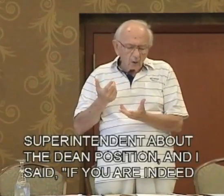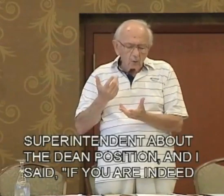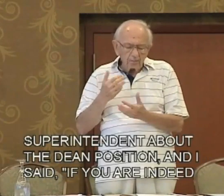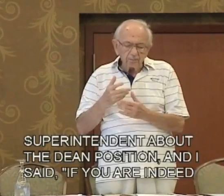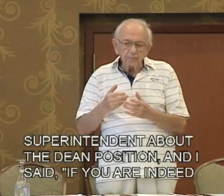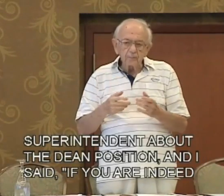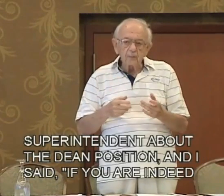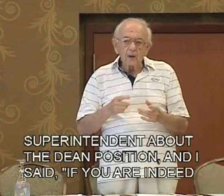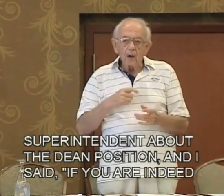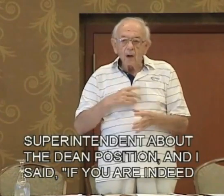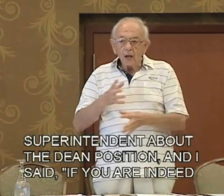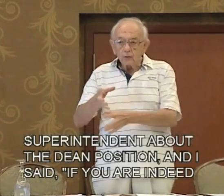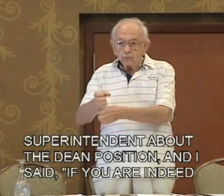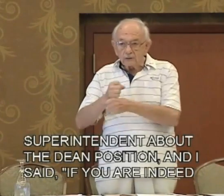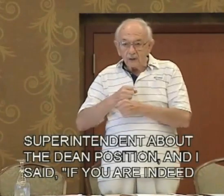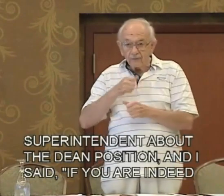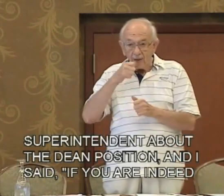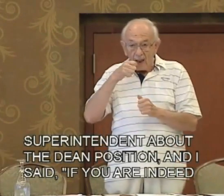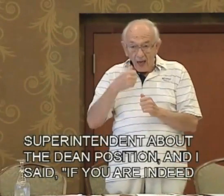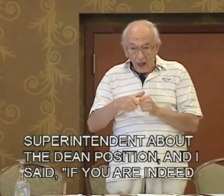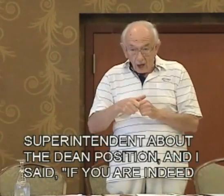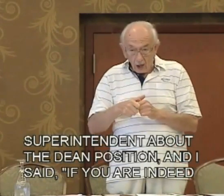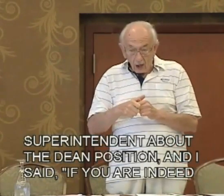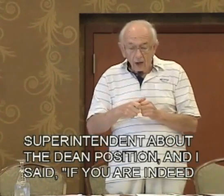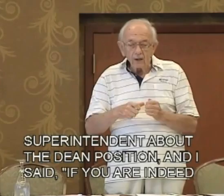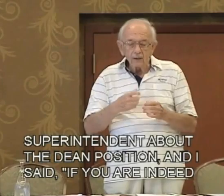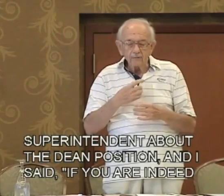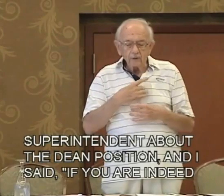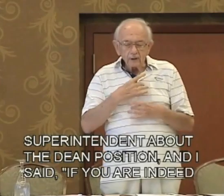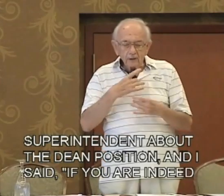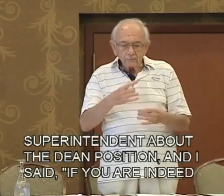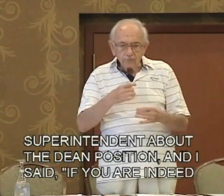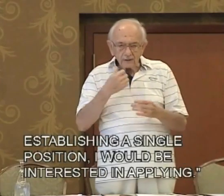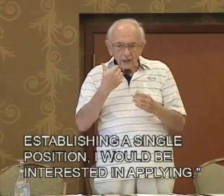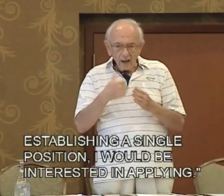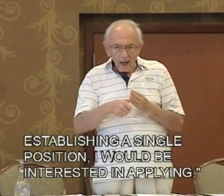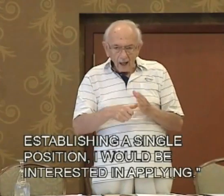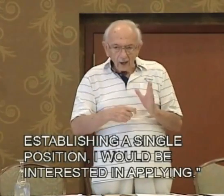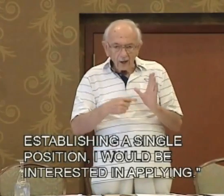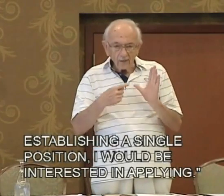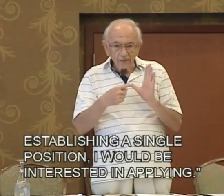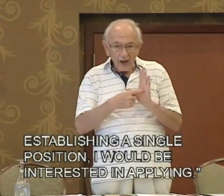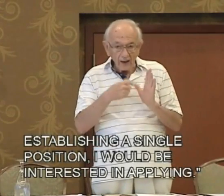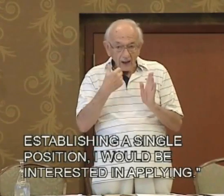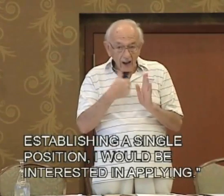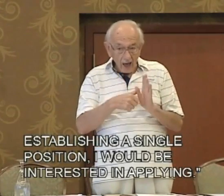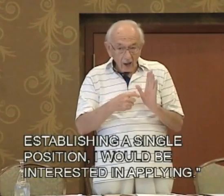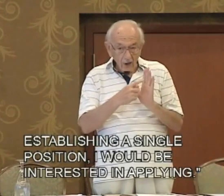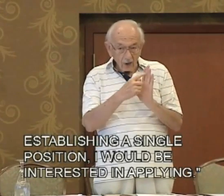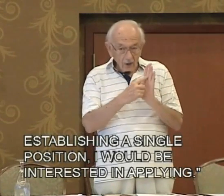I would be interested in applying I got a letter in return it was an interesting letter